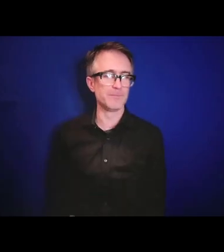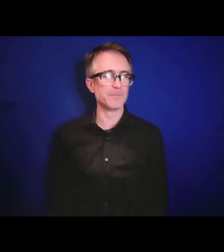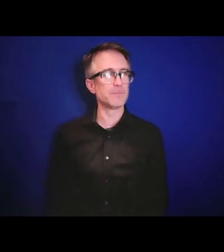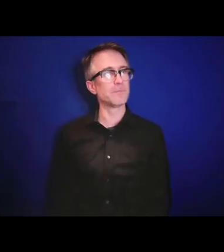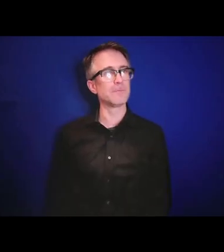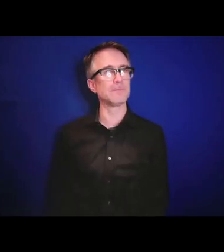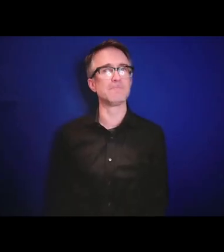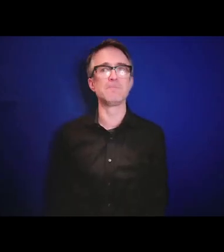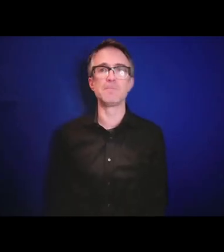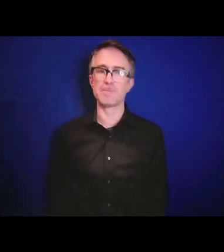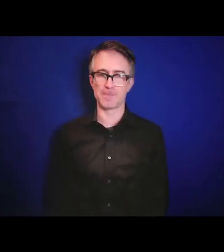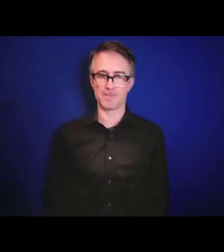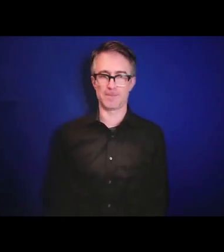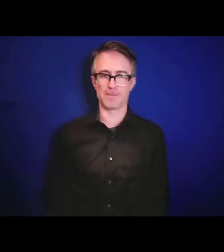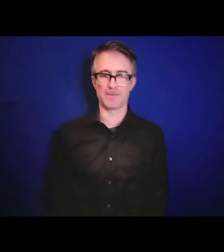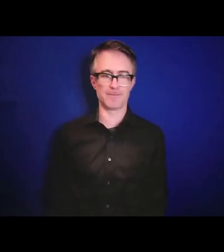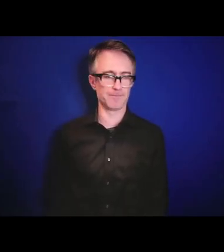there.